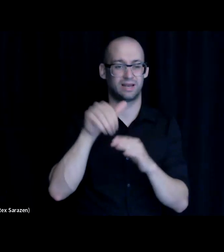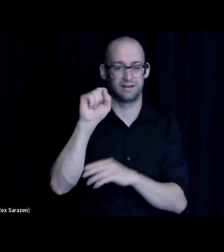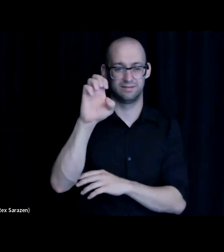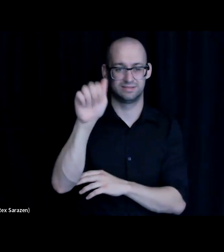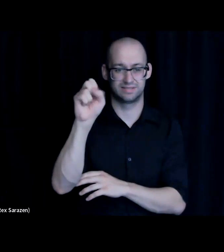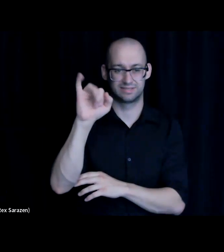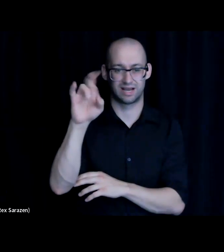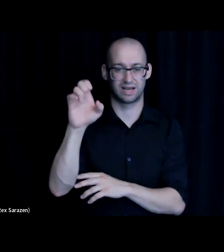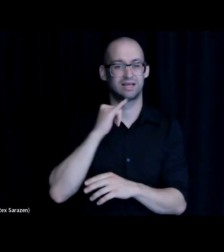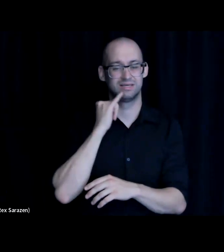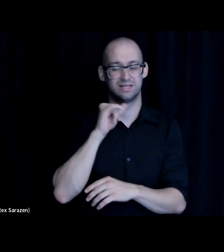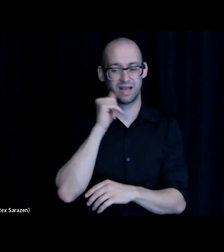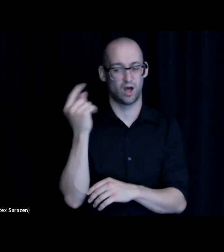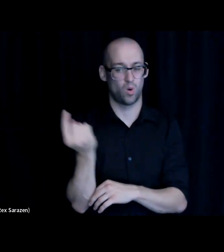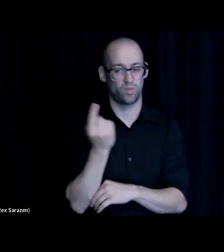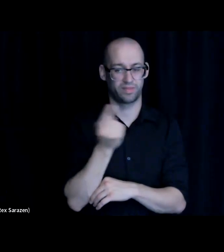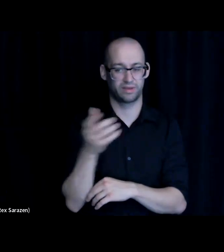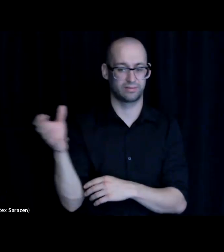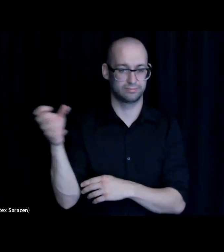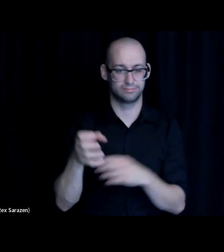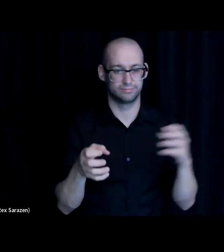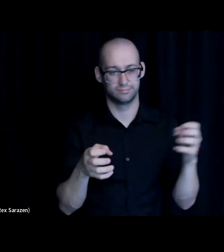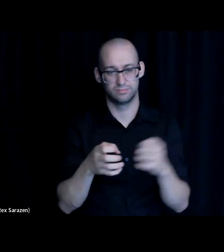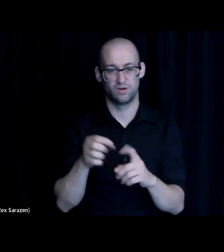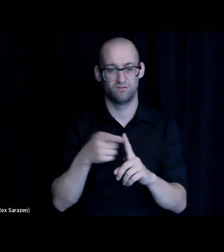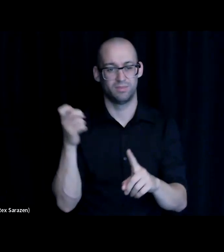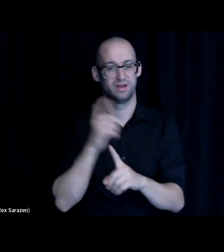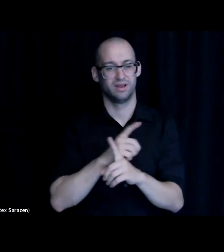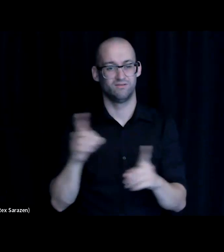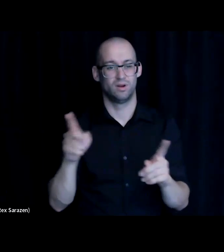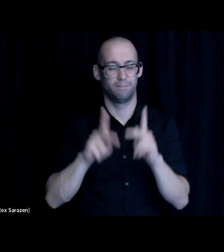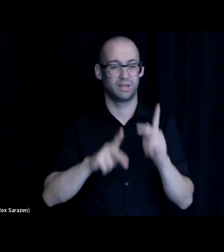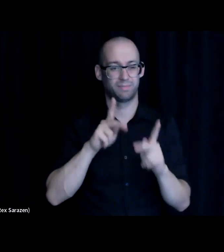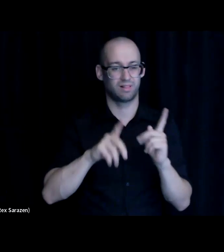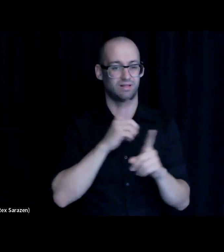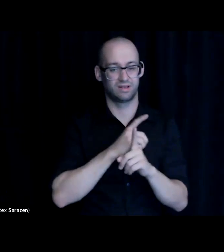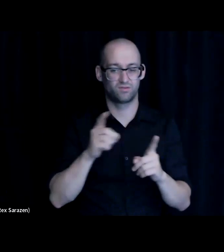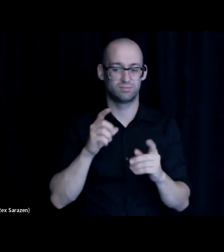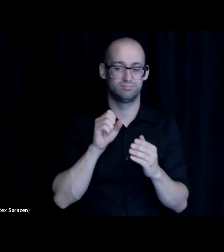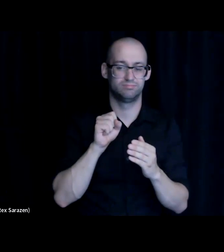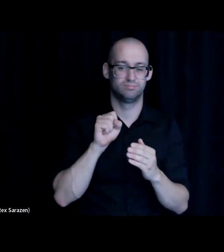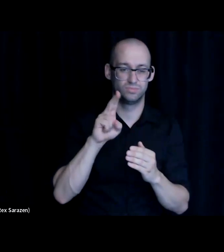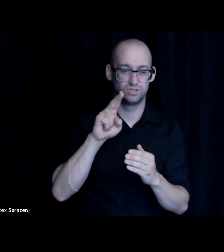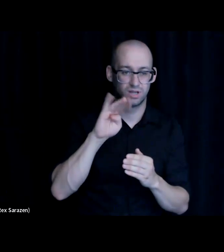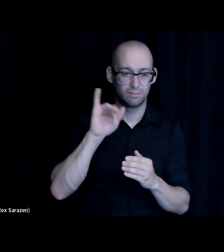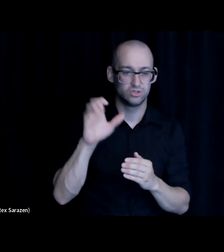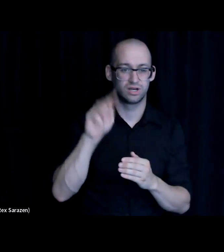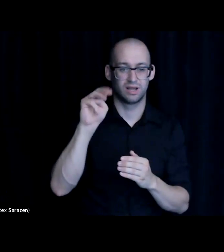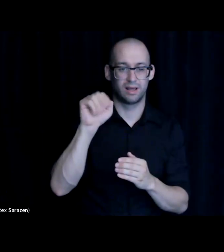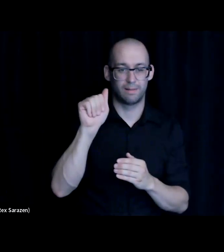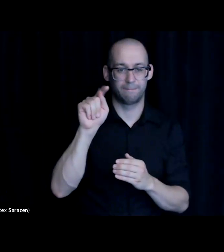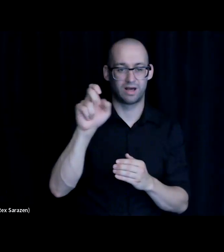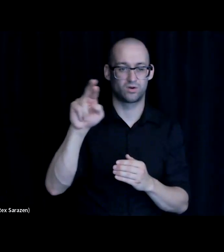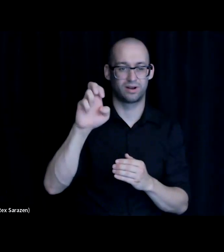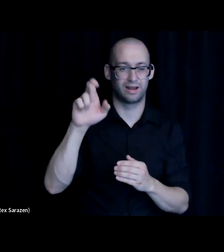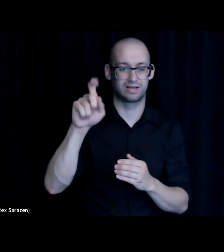a convergence of different individuals and subject matter experts who we've met out in the regions and bringing them to the